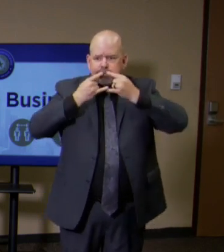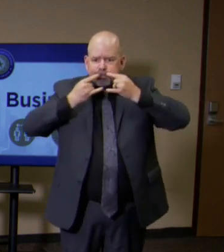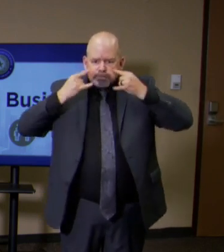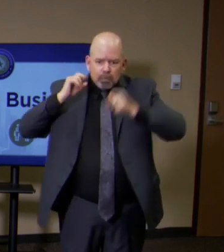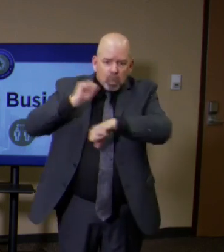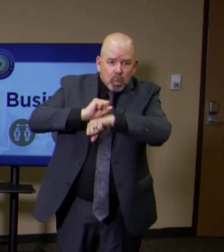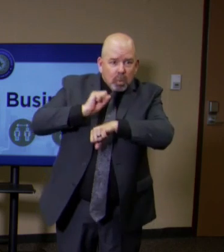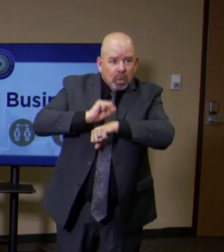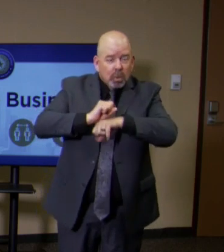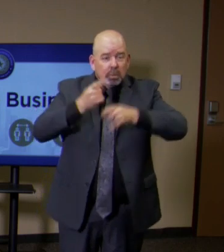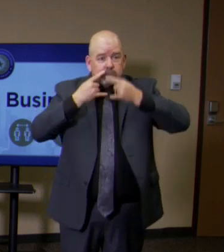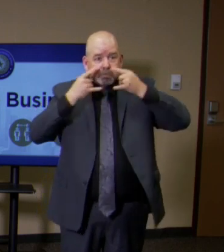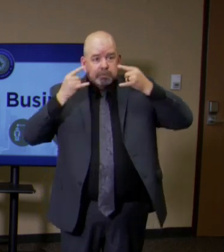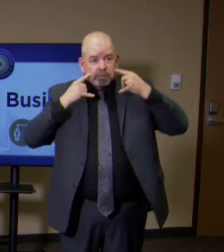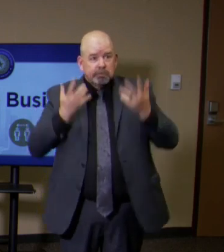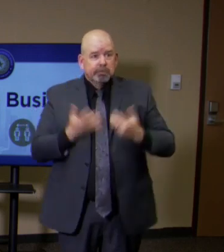good